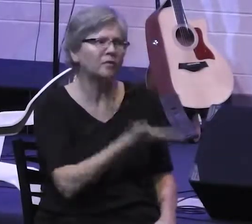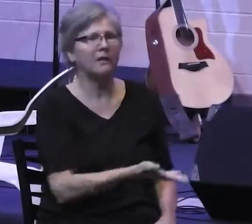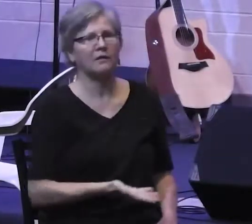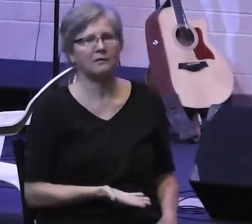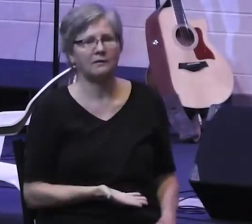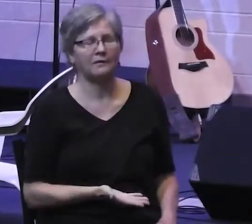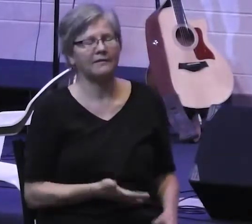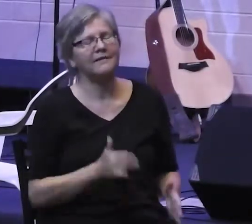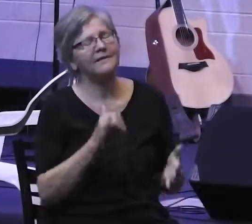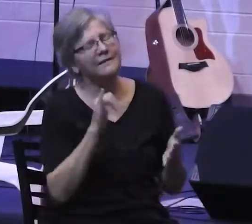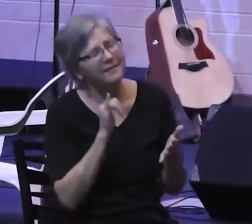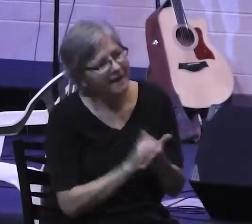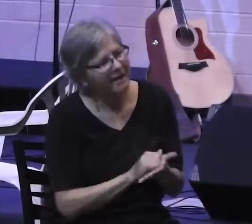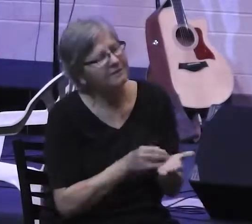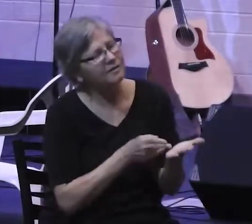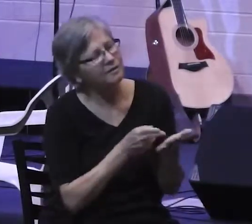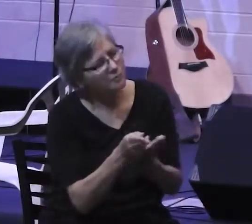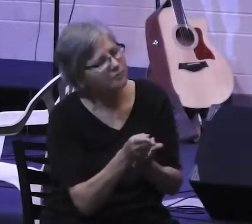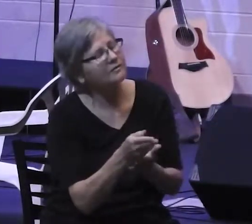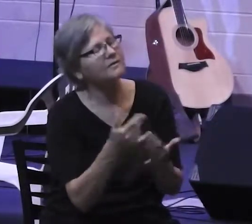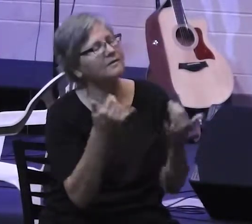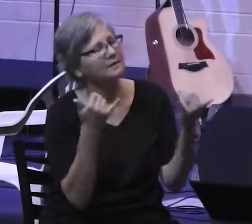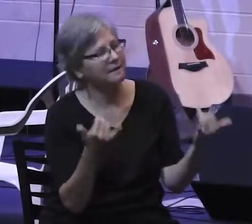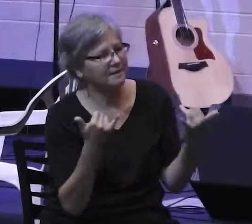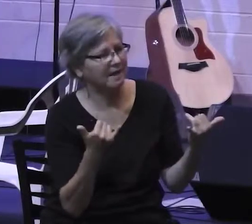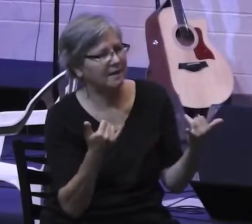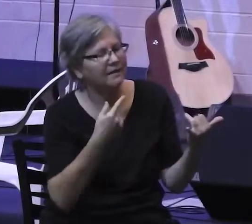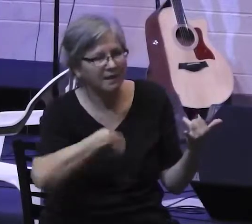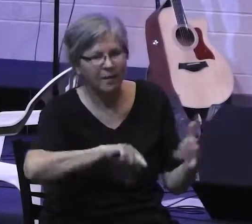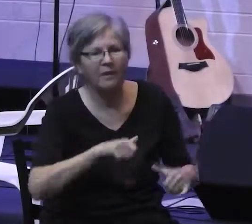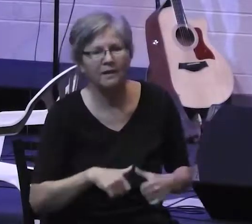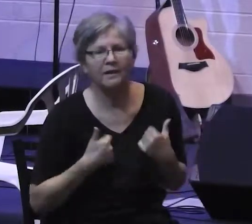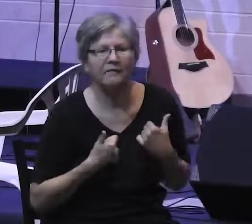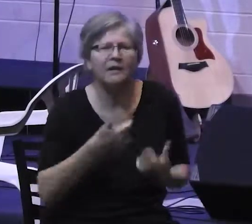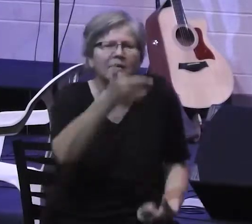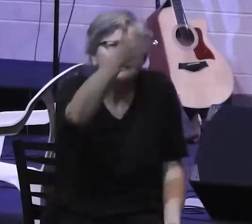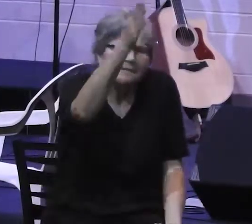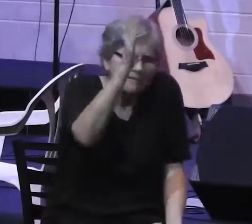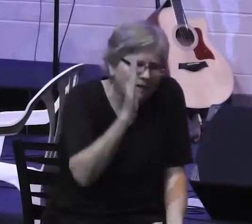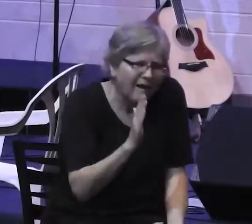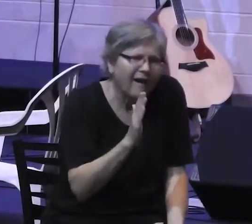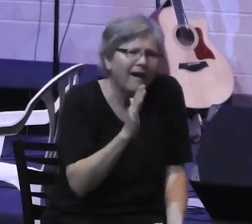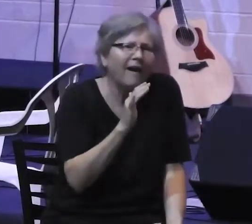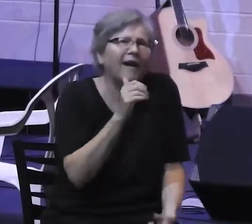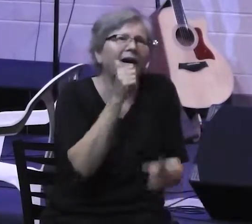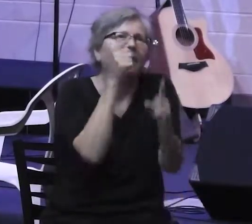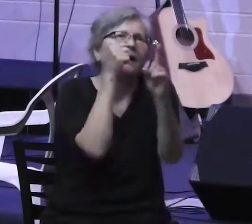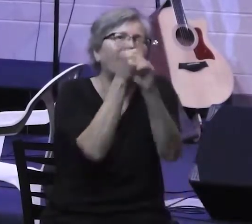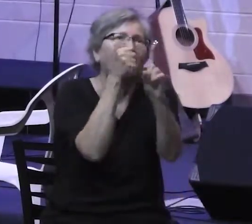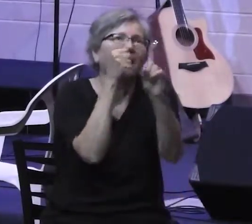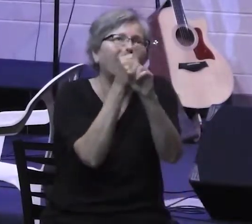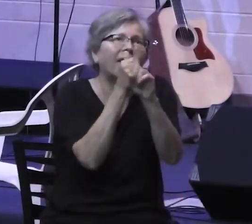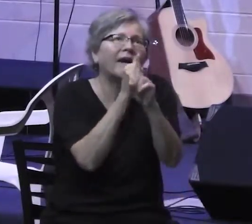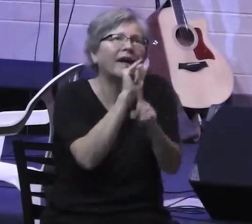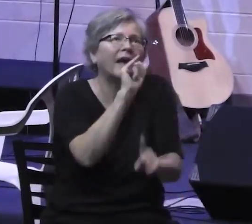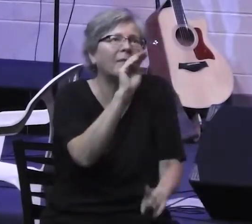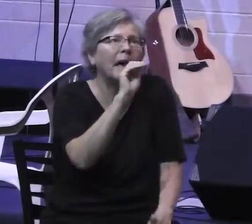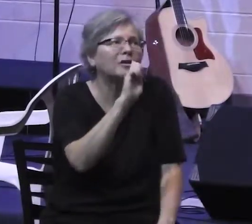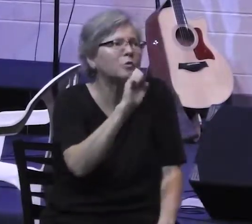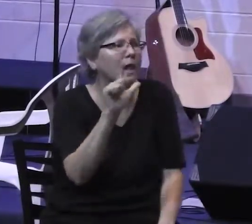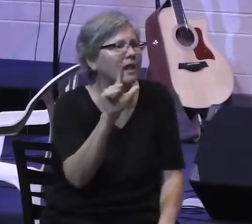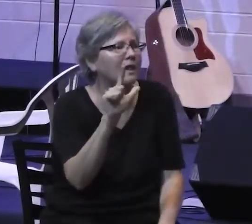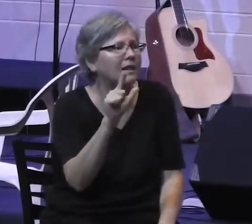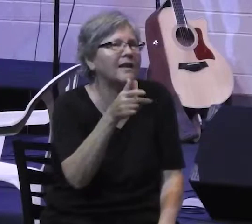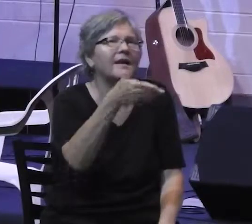friends. That's the profound reality that we live in, that God is Emmanuel. God is